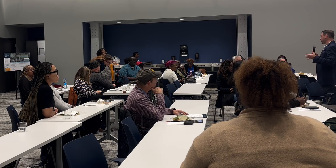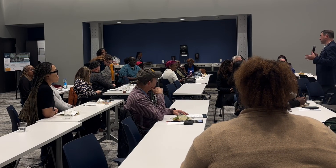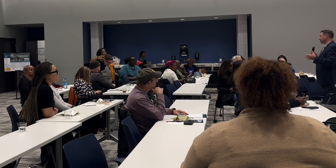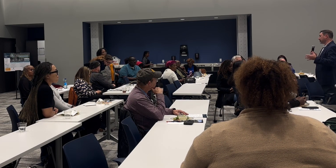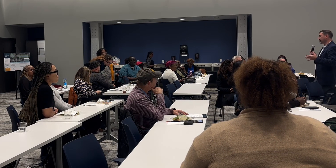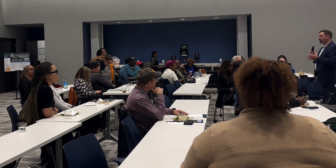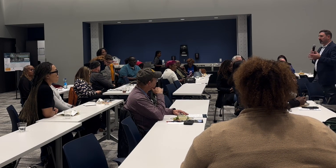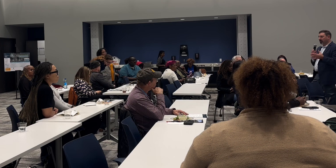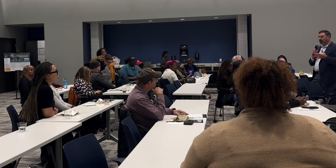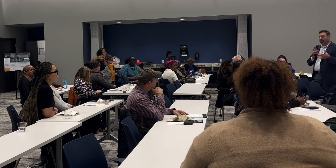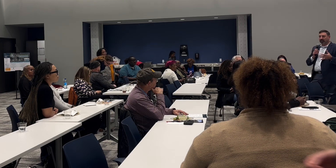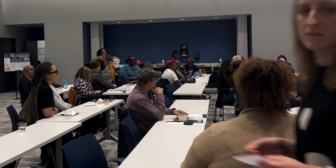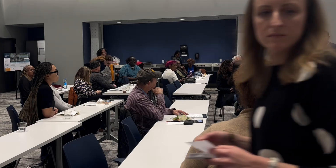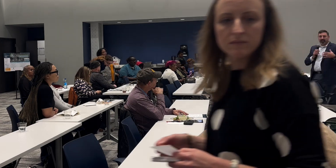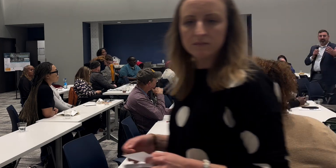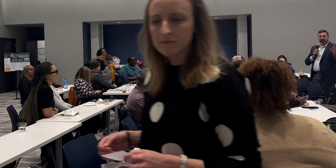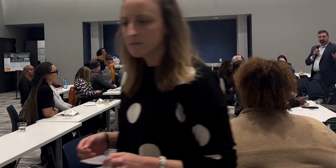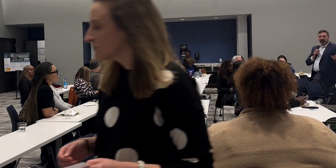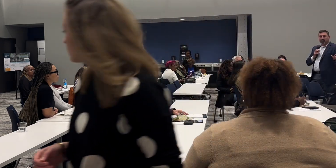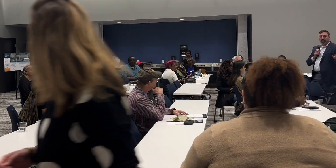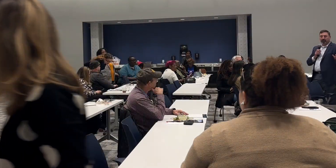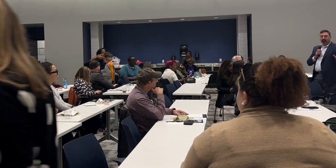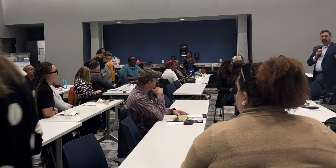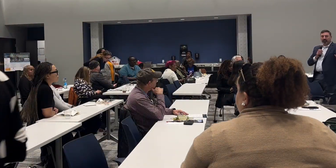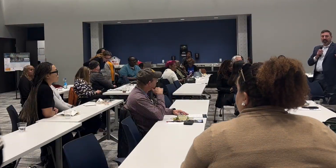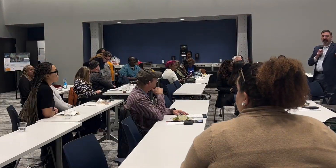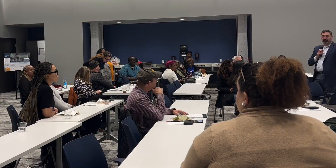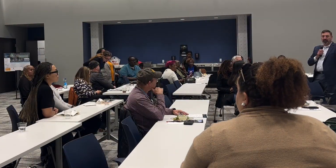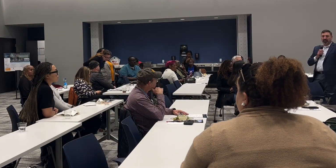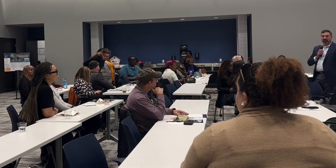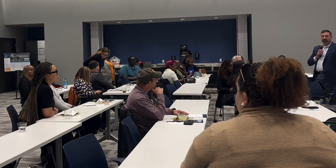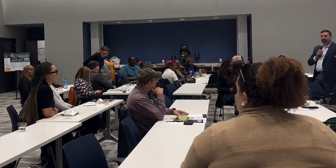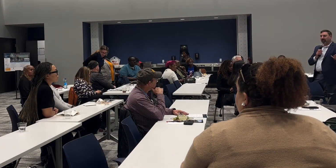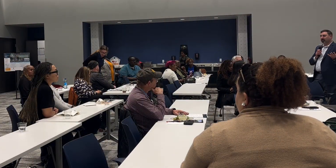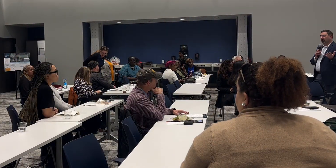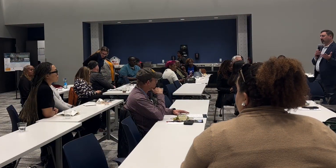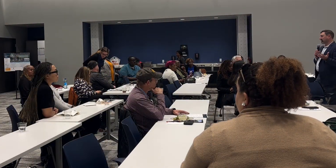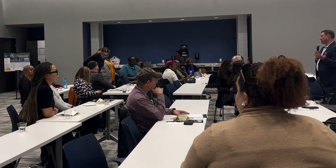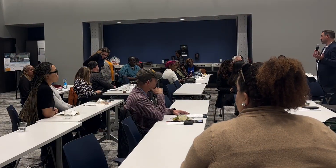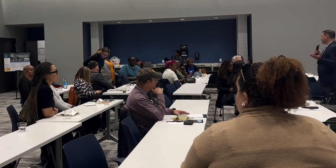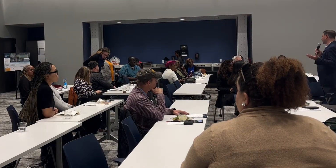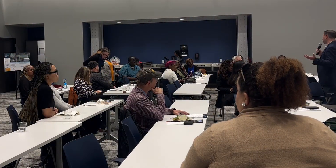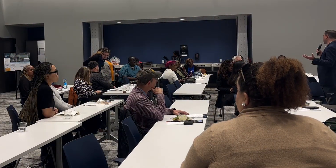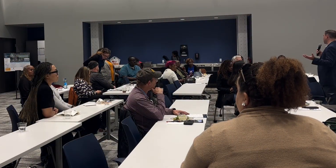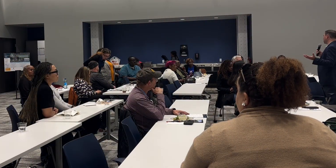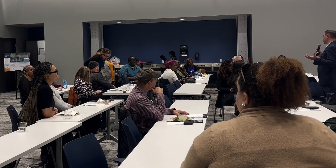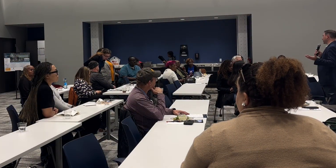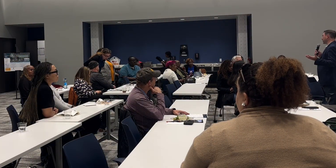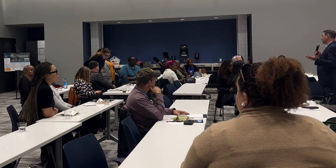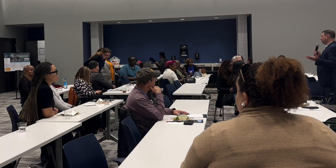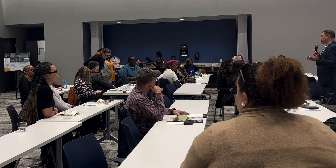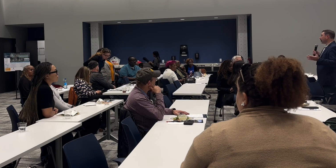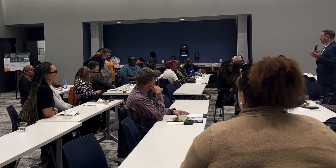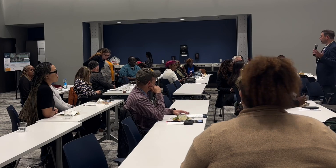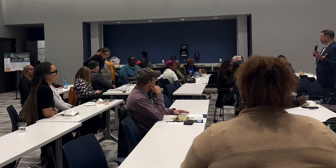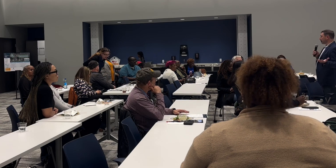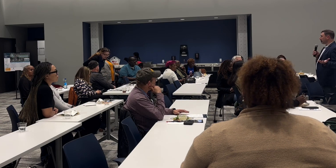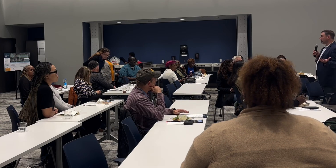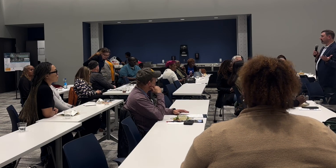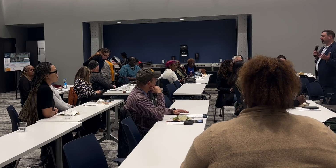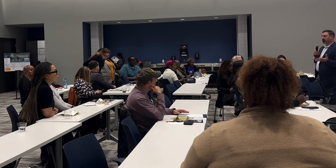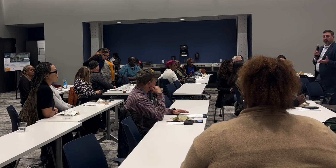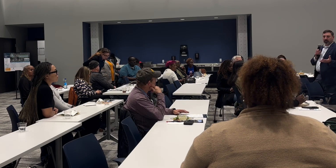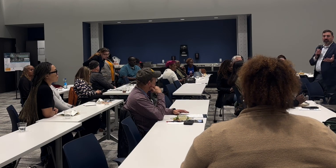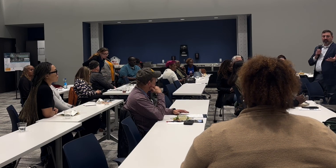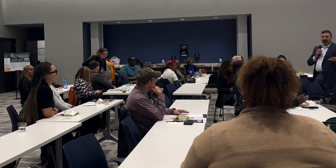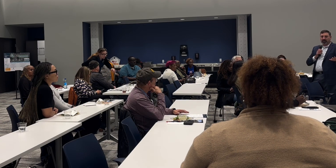and the initial stuff will all go to the tunnel and the wastewater treatment plant and get treated. And so what's getting stored in the tunnel will be more